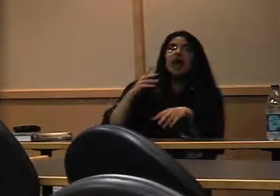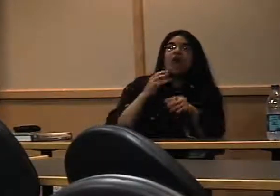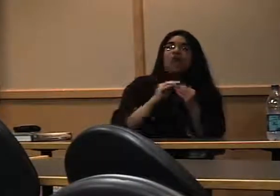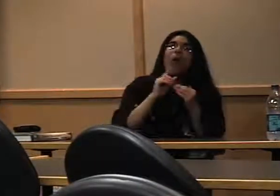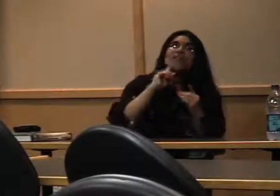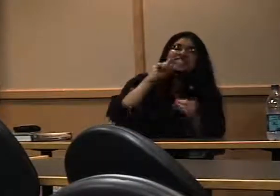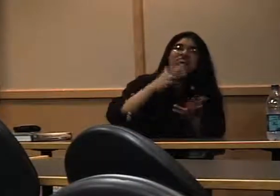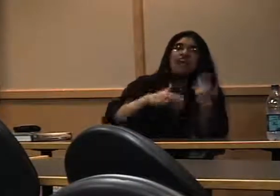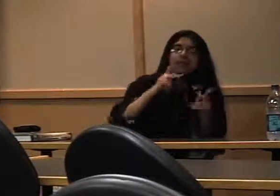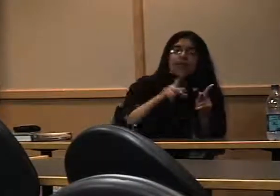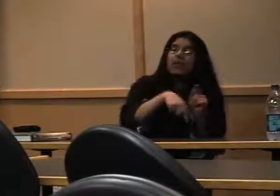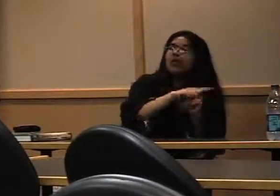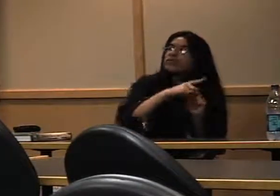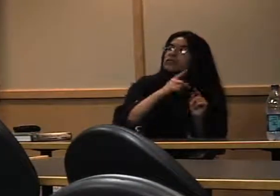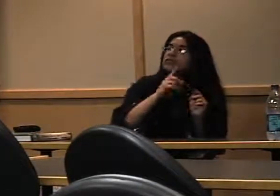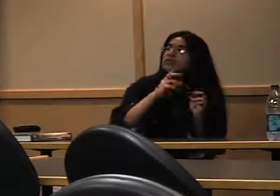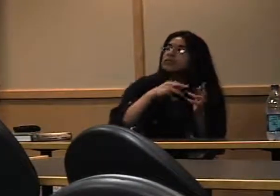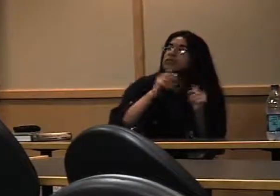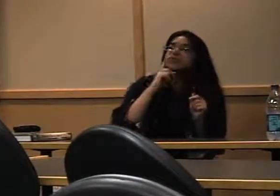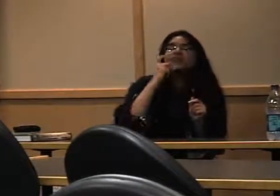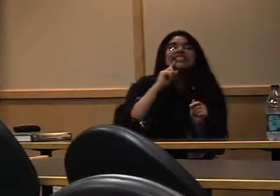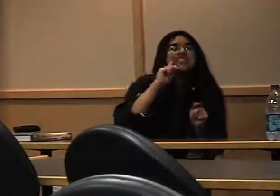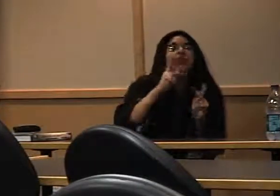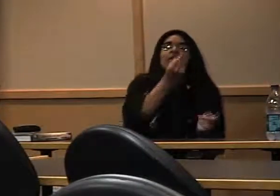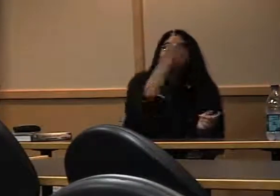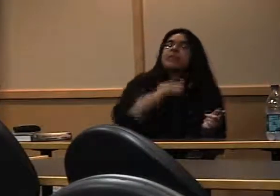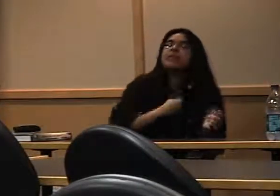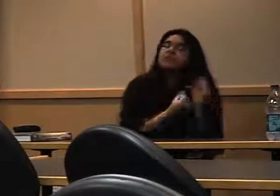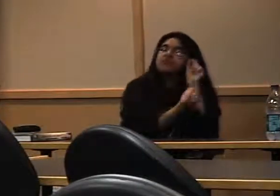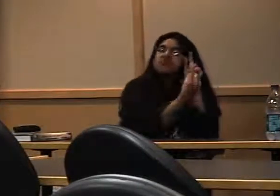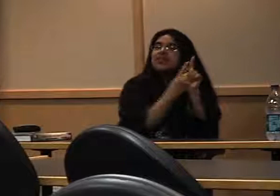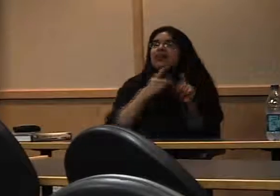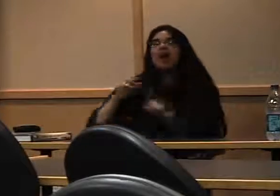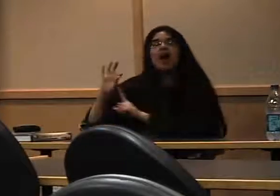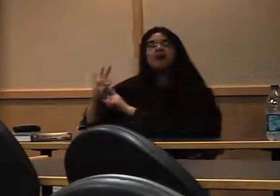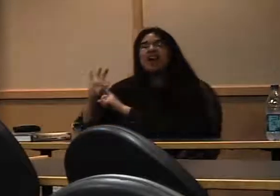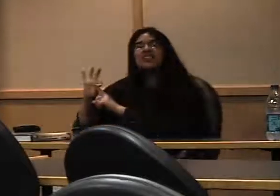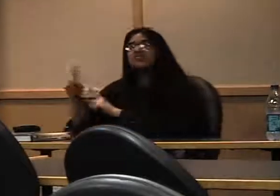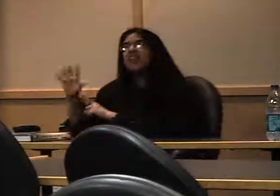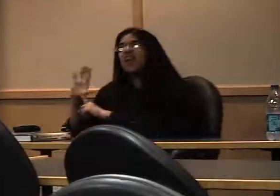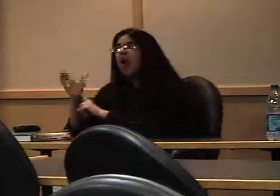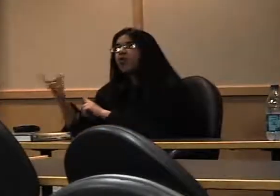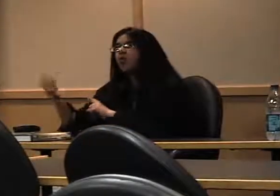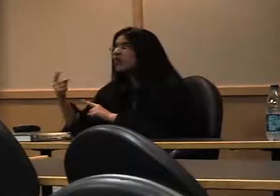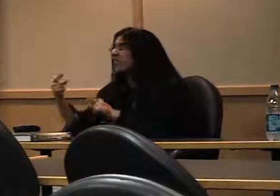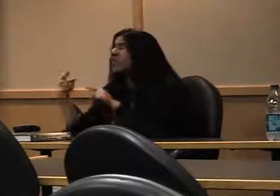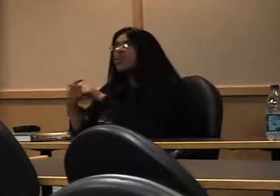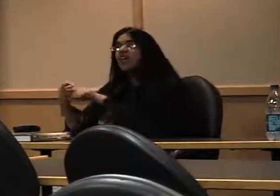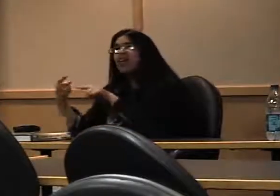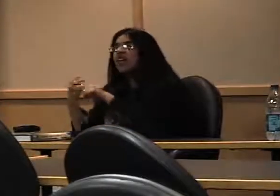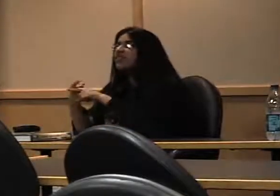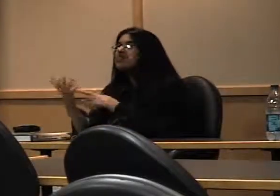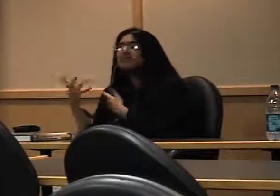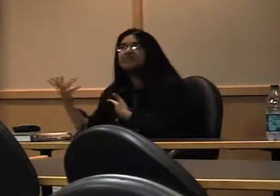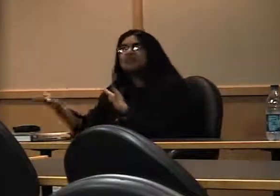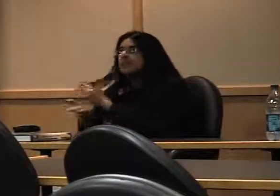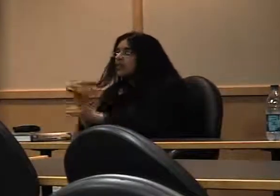community. I hang out with the deaf community, because the deaf people understand me. The Pakistanis, their culture, I mean, I have so